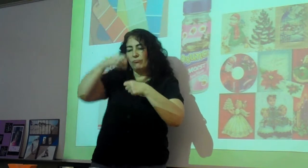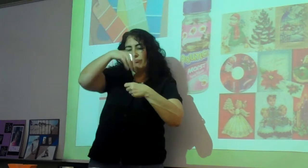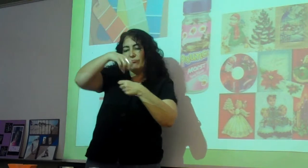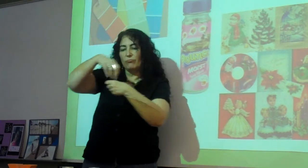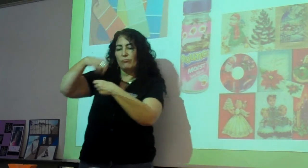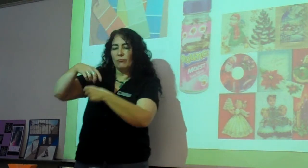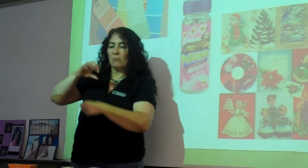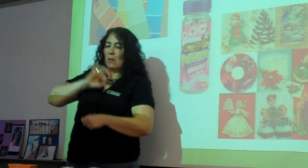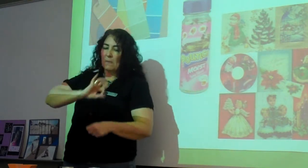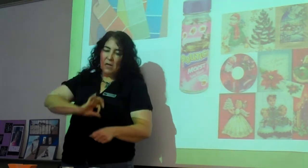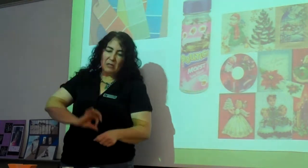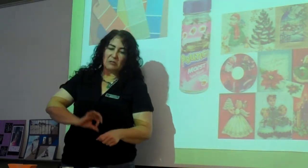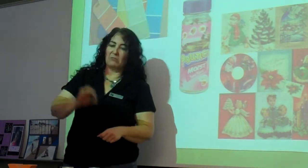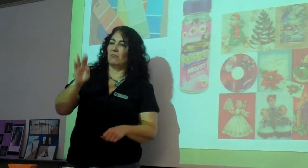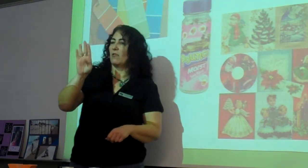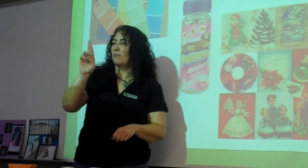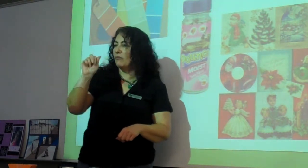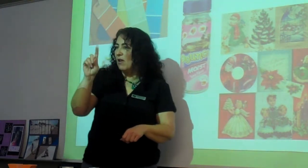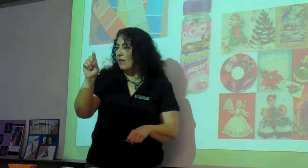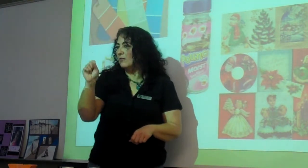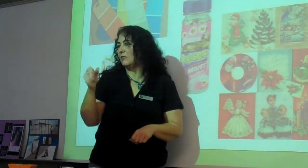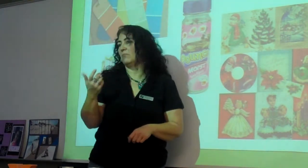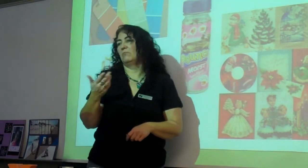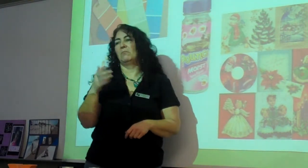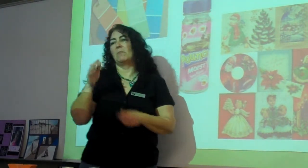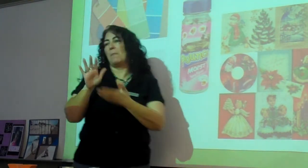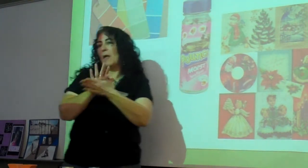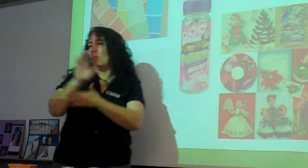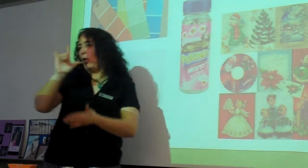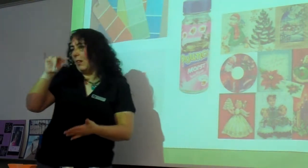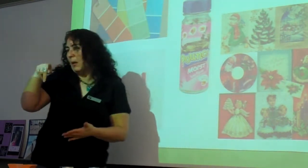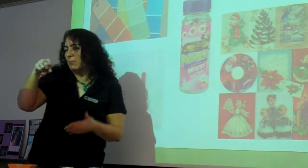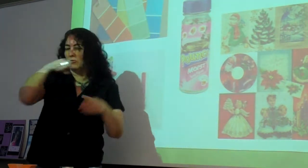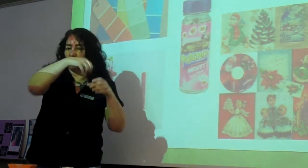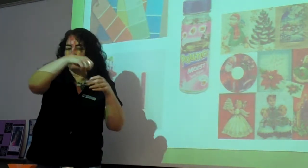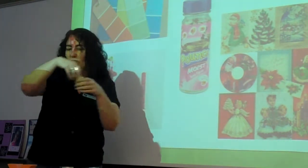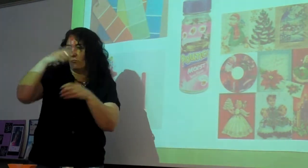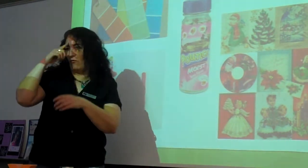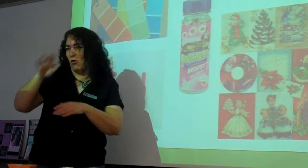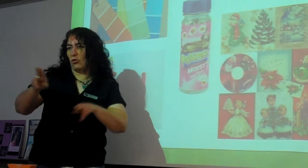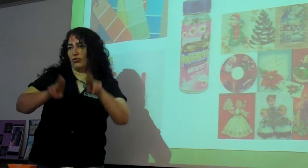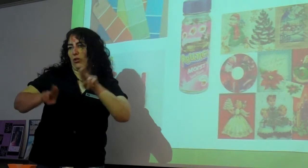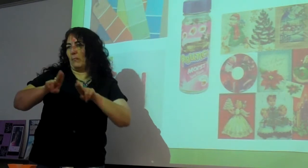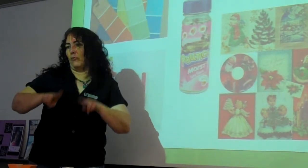You especially want to use those to conserve the really tiny things you're using in scrapbooking.